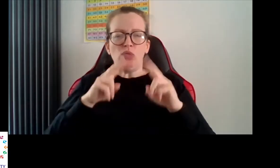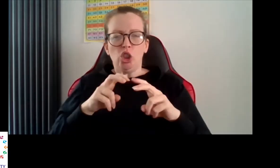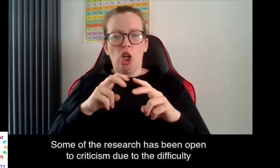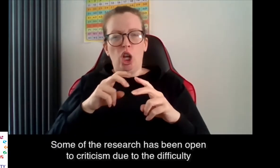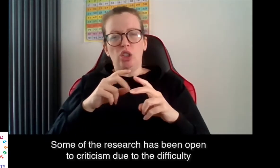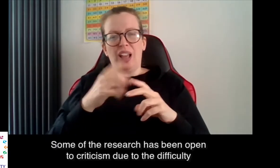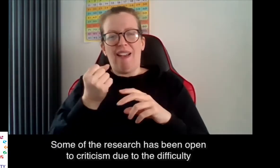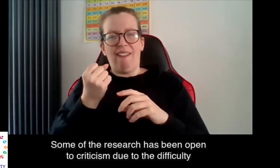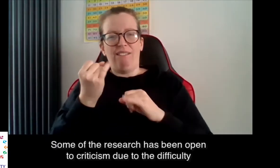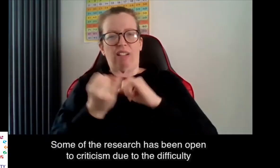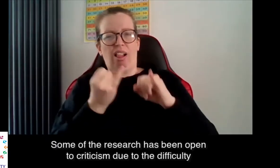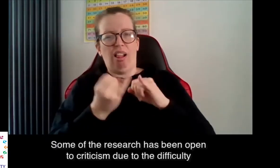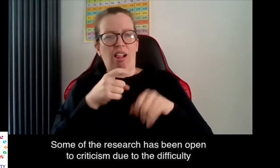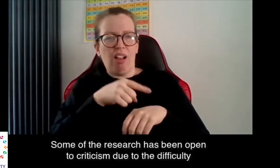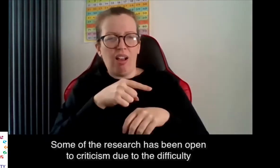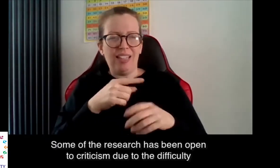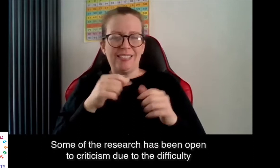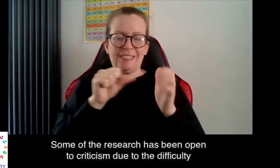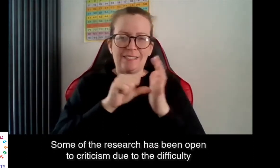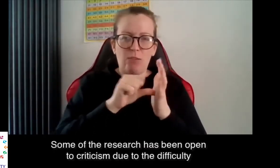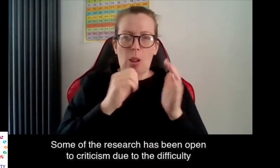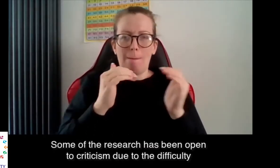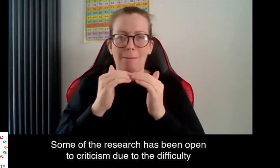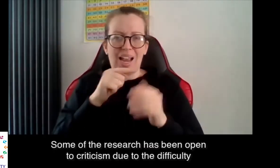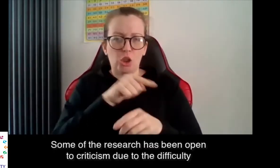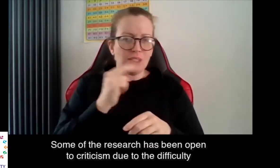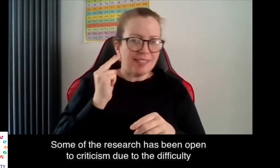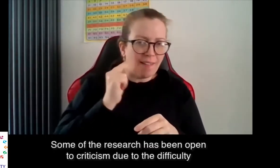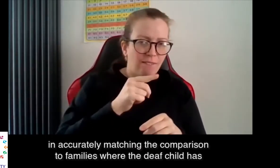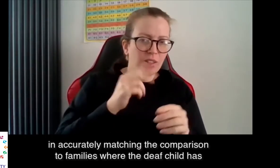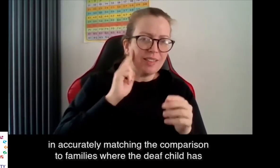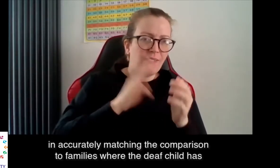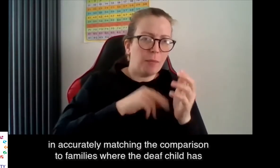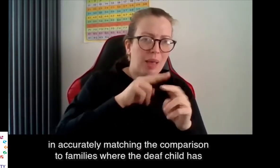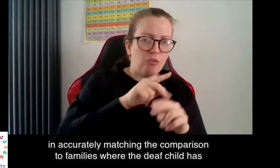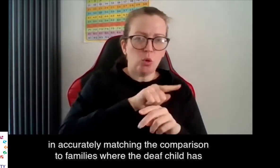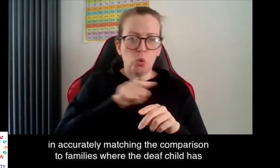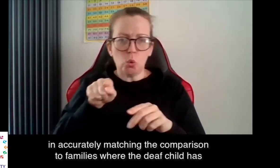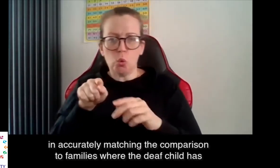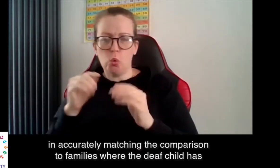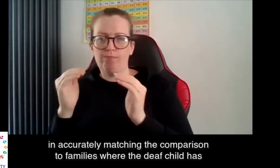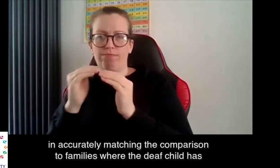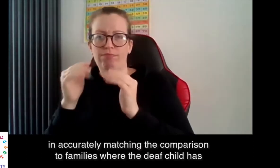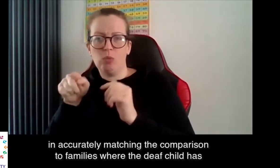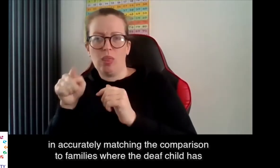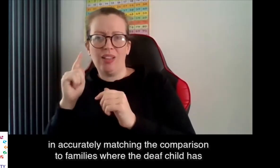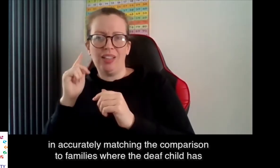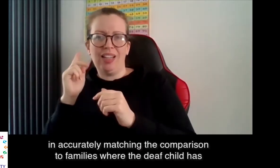Some of the research has been open to criticism due to the difficulty in accurately matching for comparison families where the deaf child has